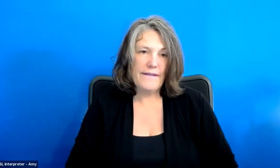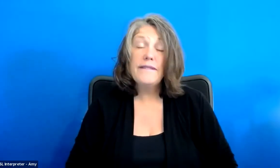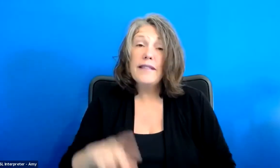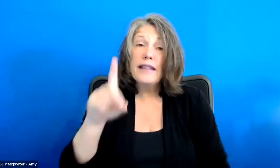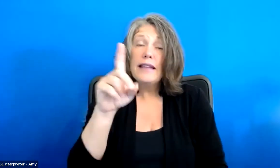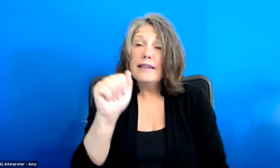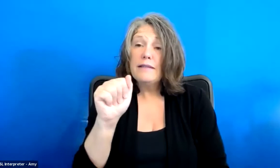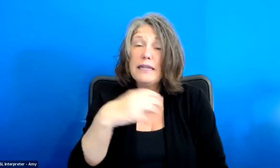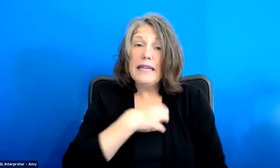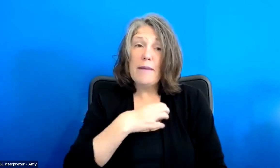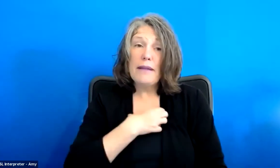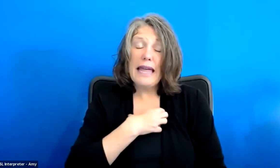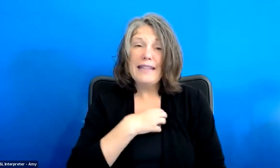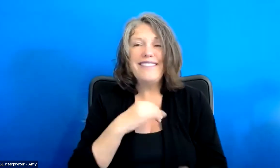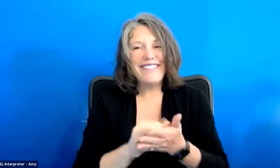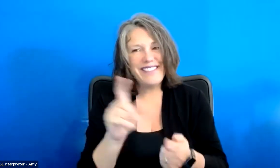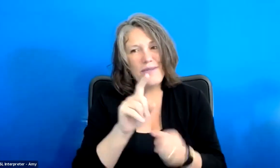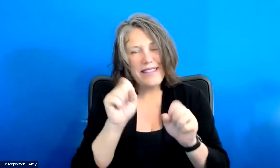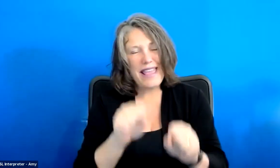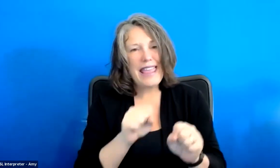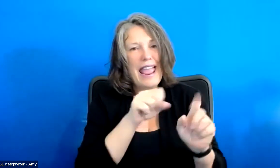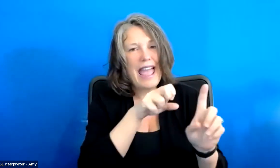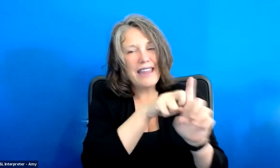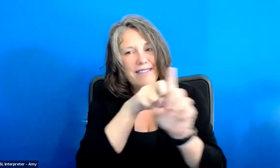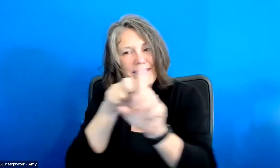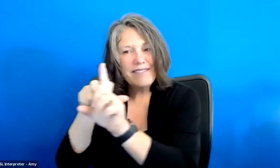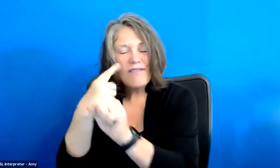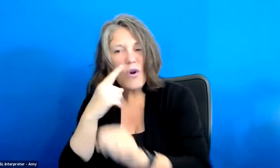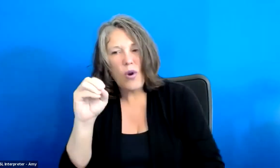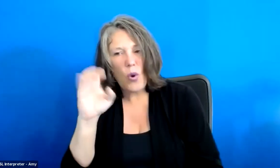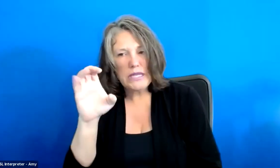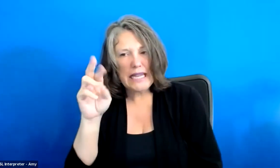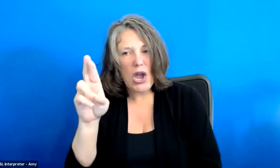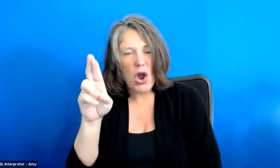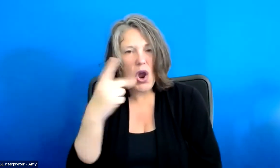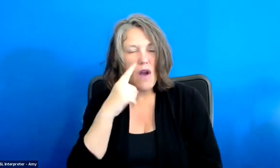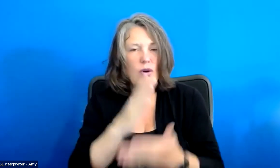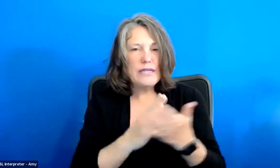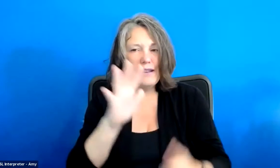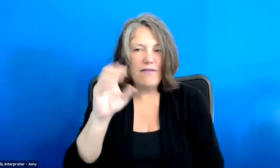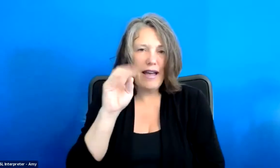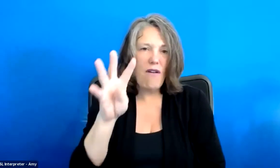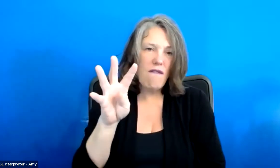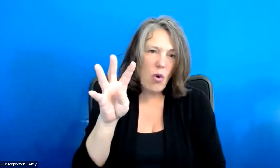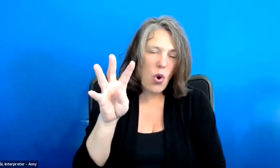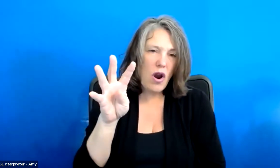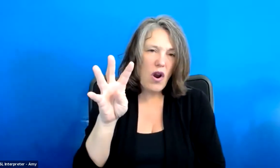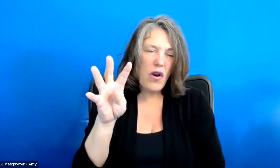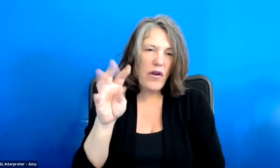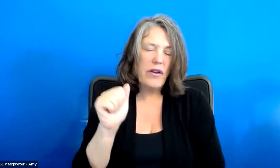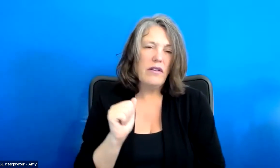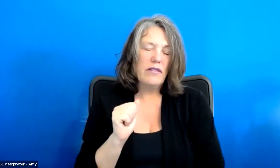Disability complaints. This is where they can go in terms of OCR for Section 504,